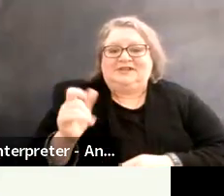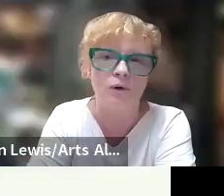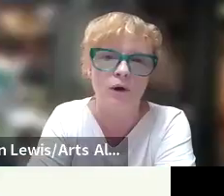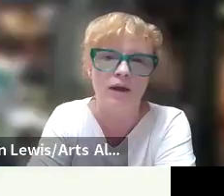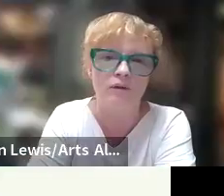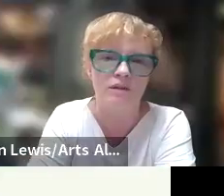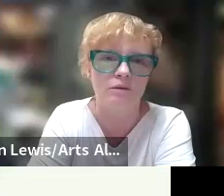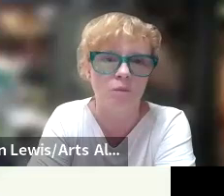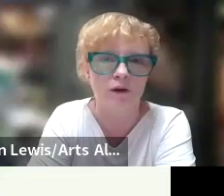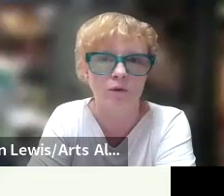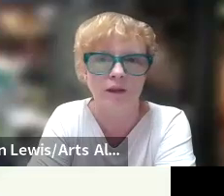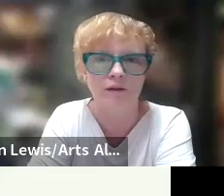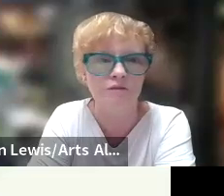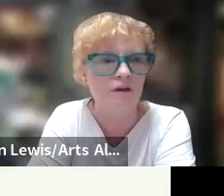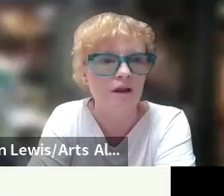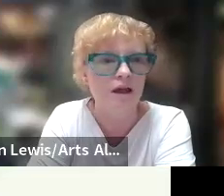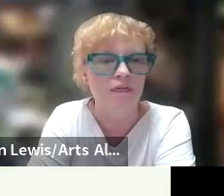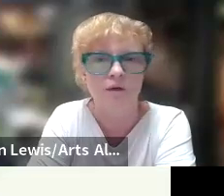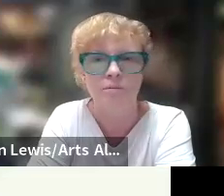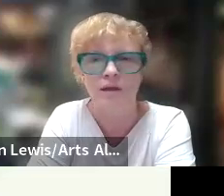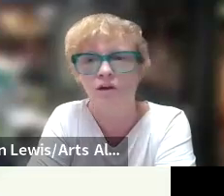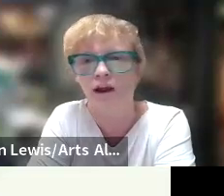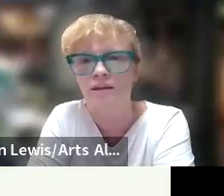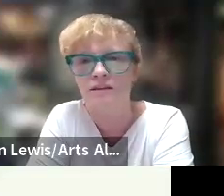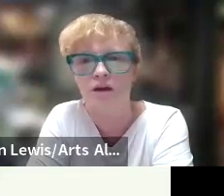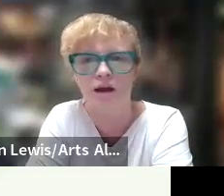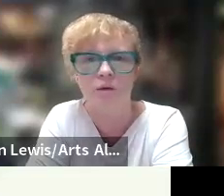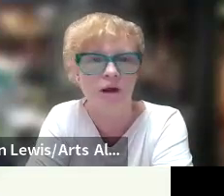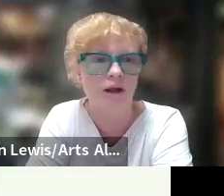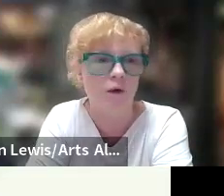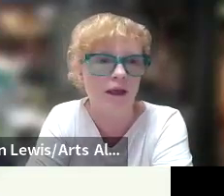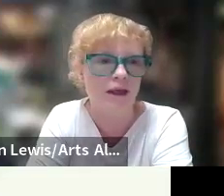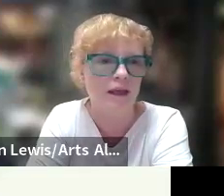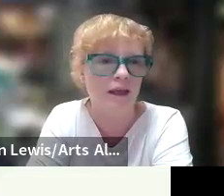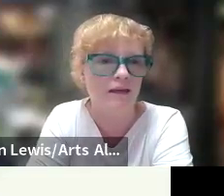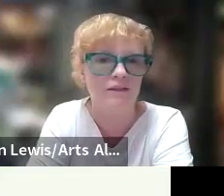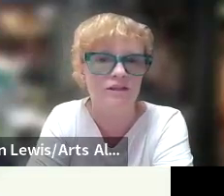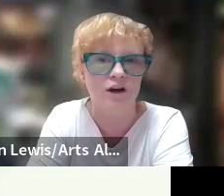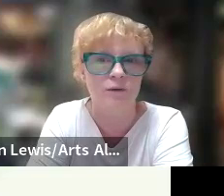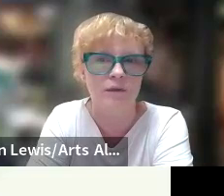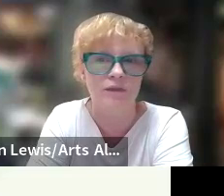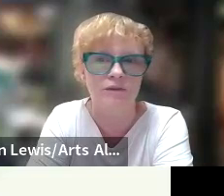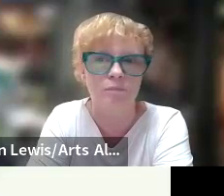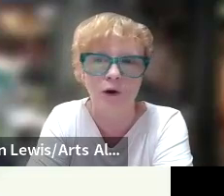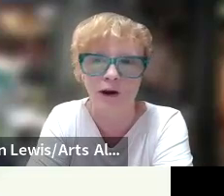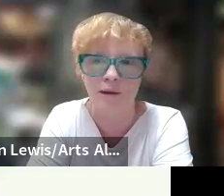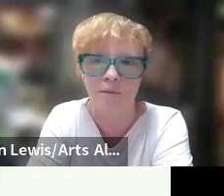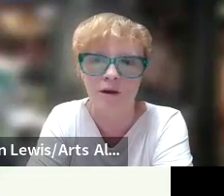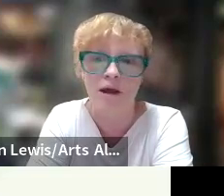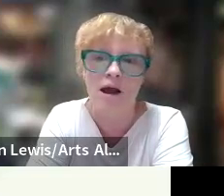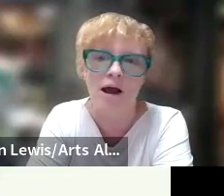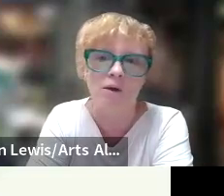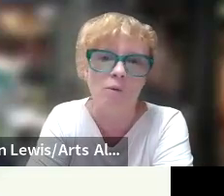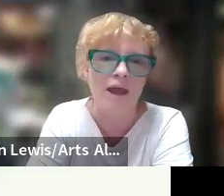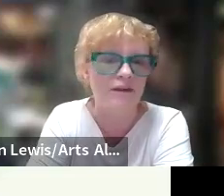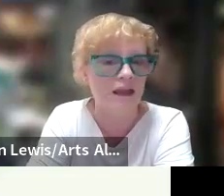name, your pronouns, and where you live, that would be great. We're going to go ahead and get started with this